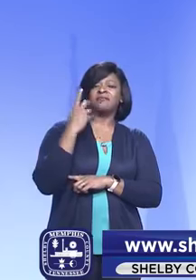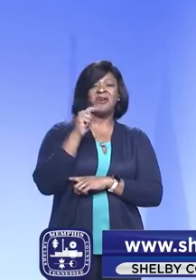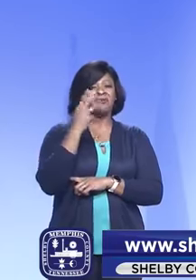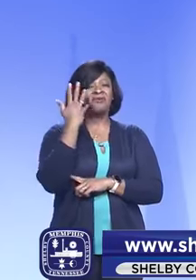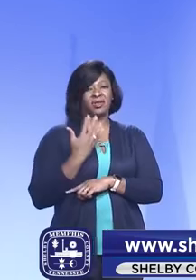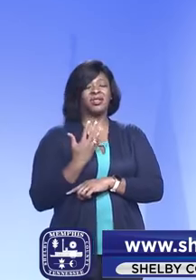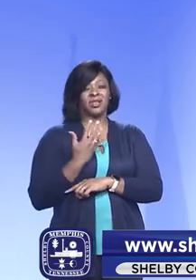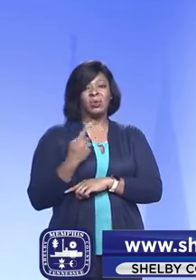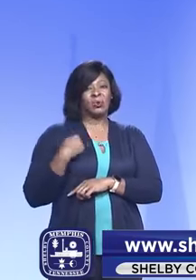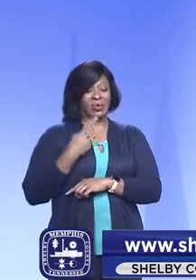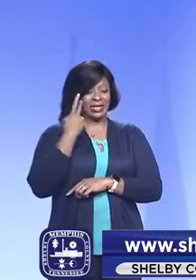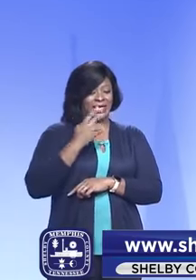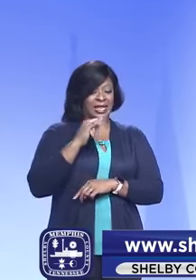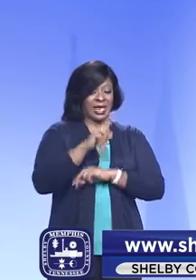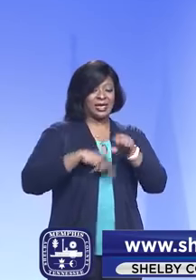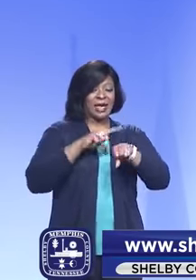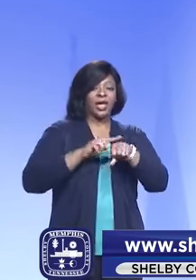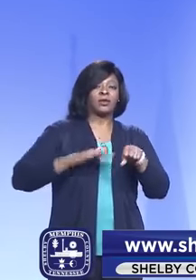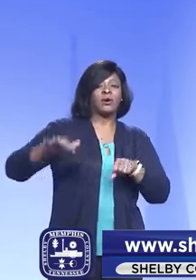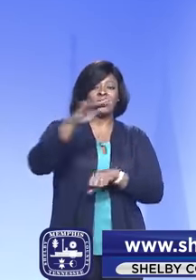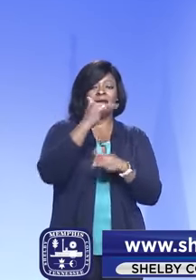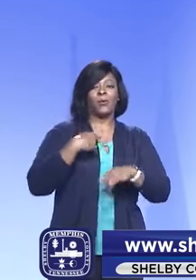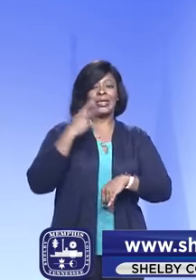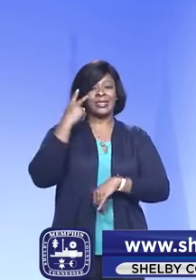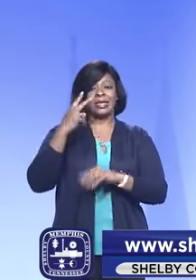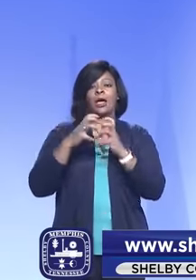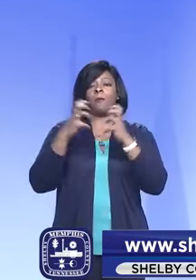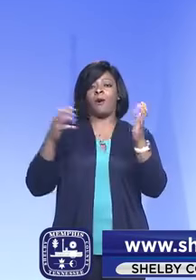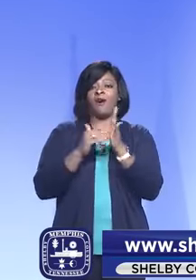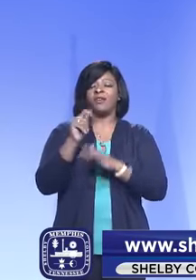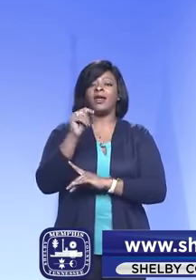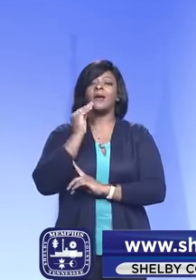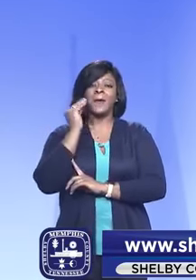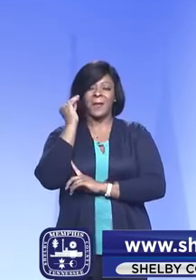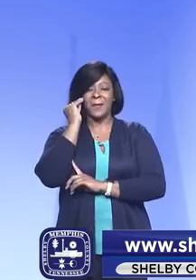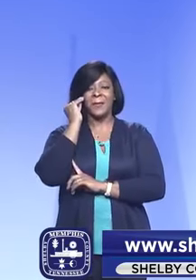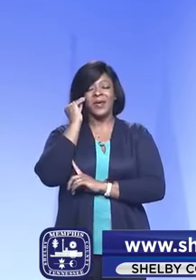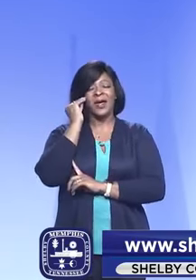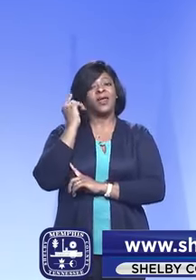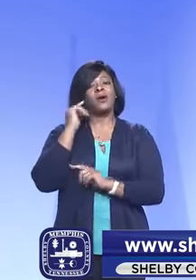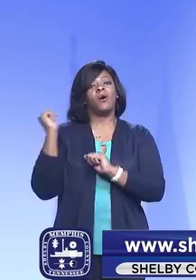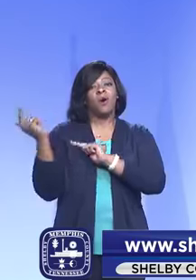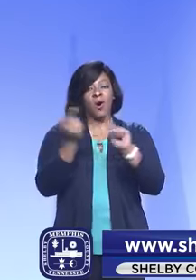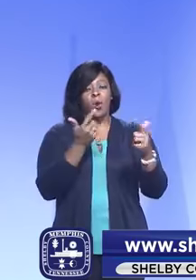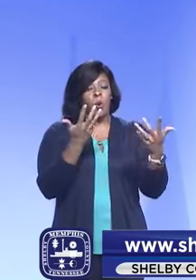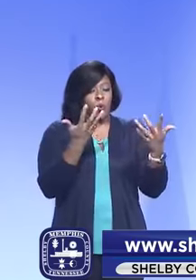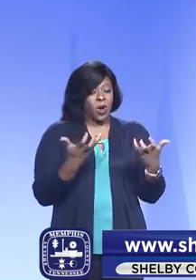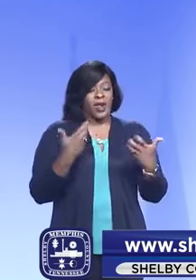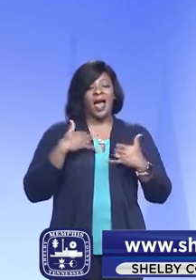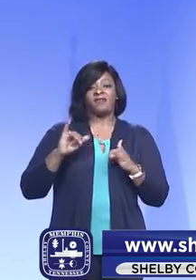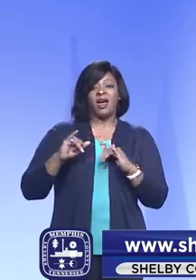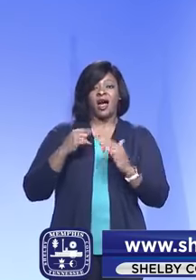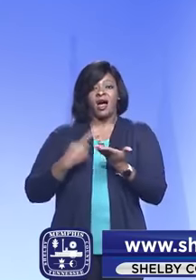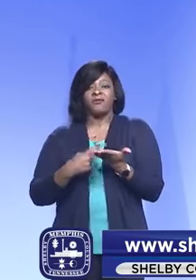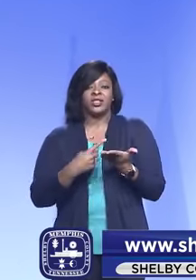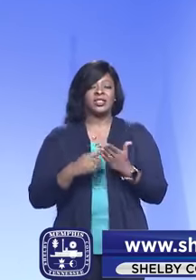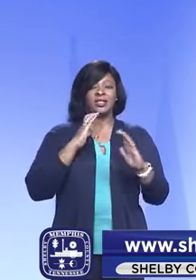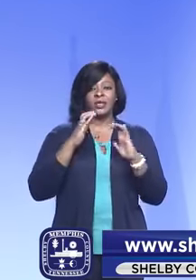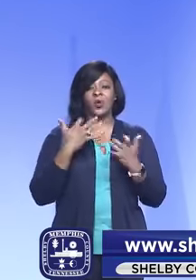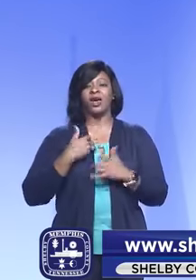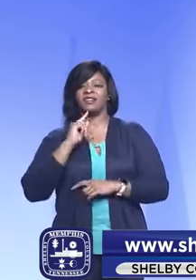unfortunately, we see it nationally, and now we see it a little bit too much at home. I think that all of us want to have those conversations. We want to have